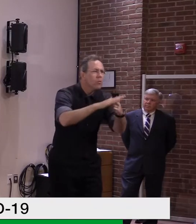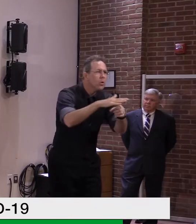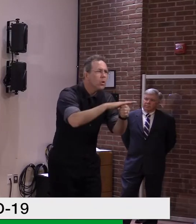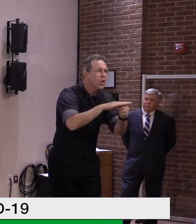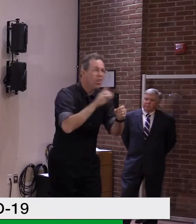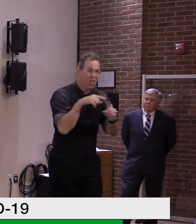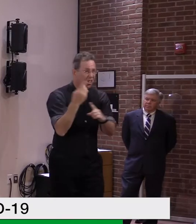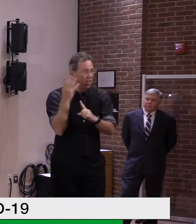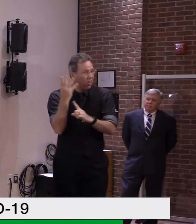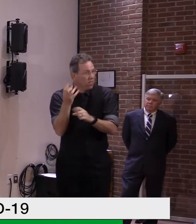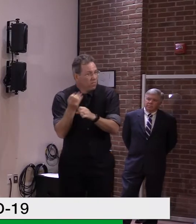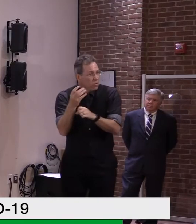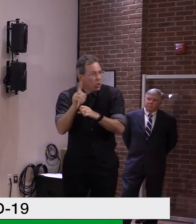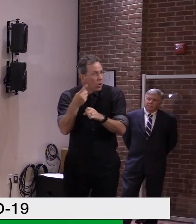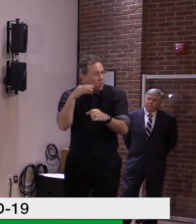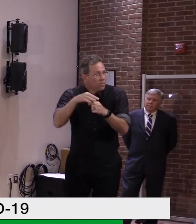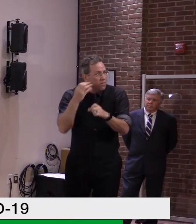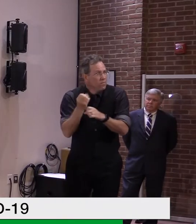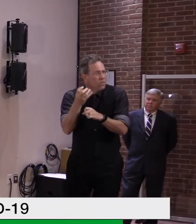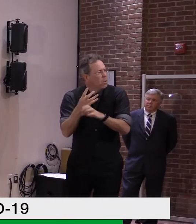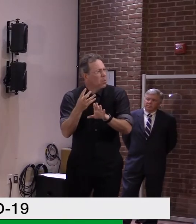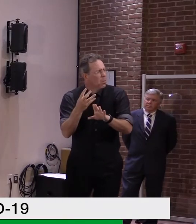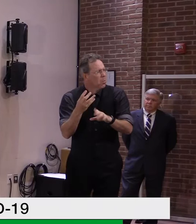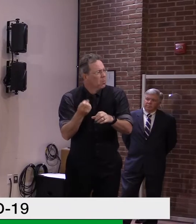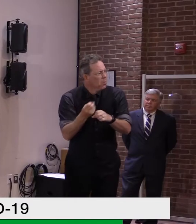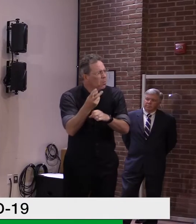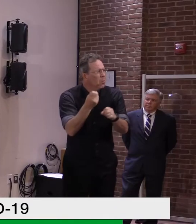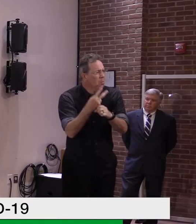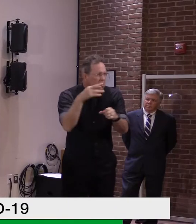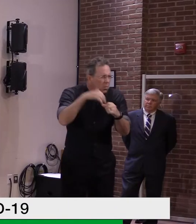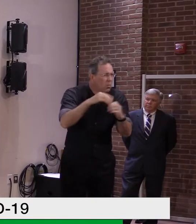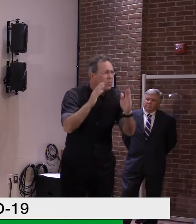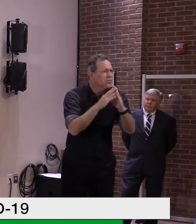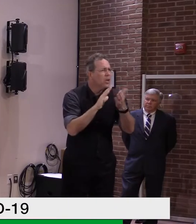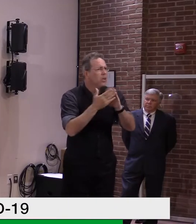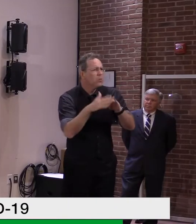see the lowest percentage of participation